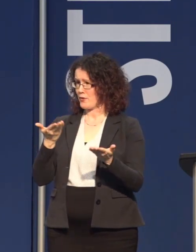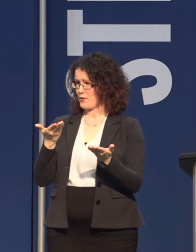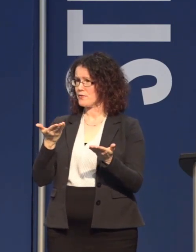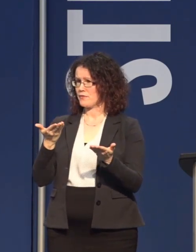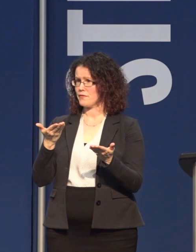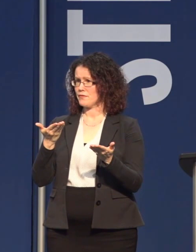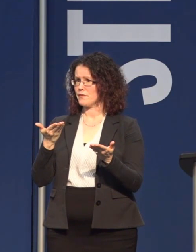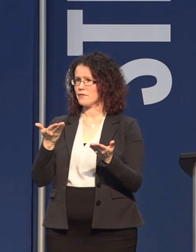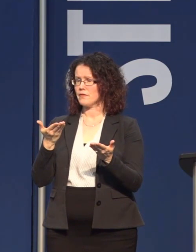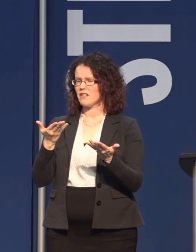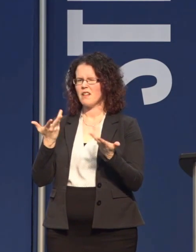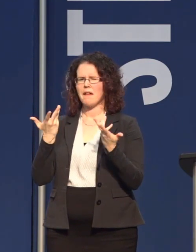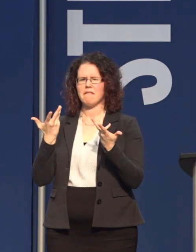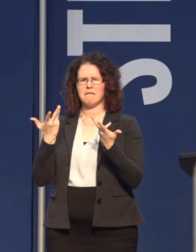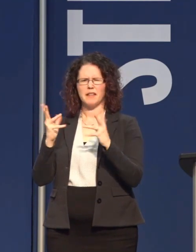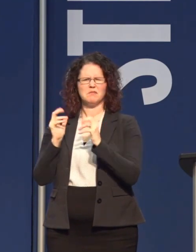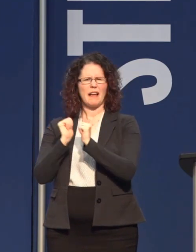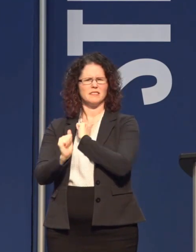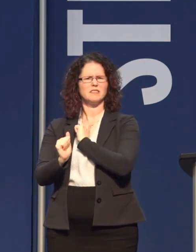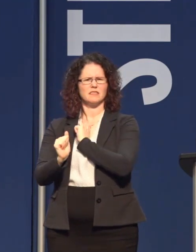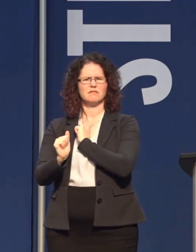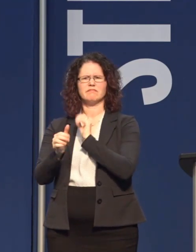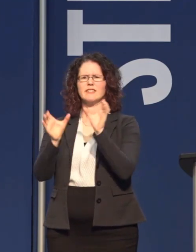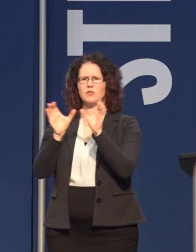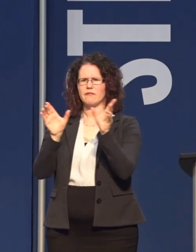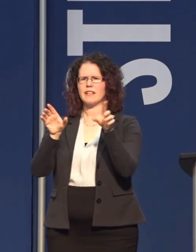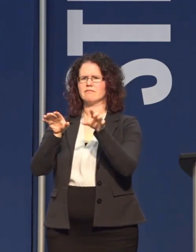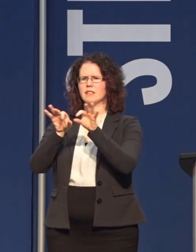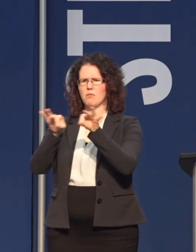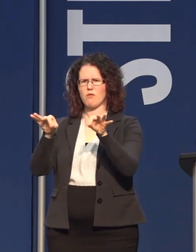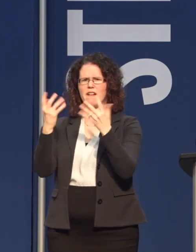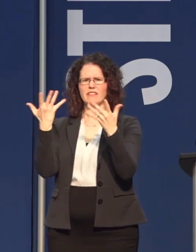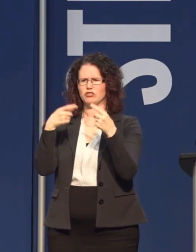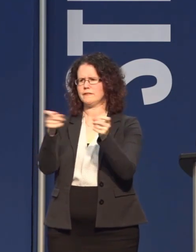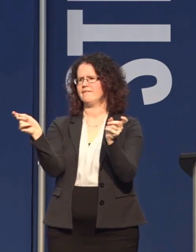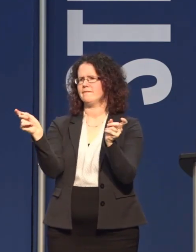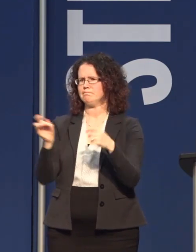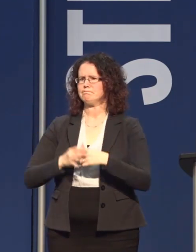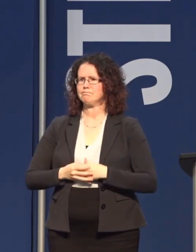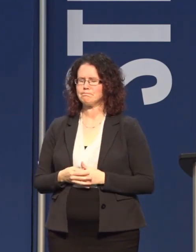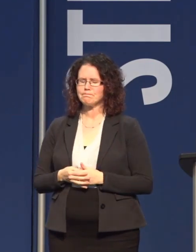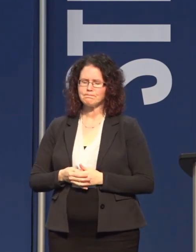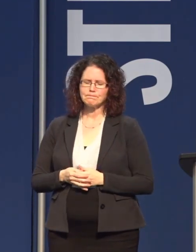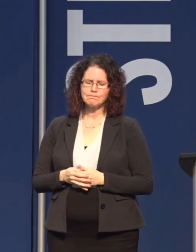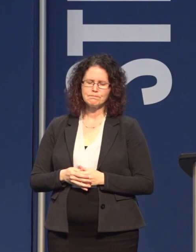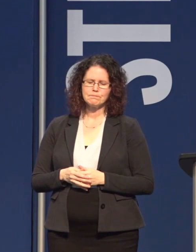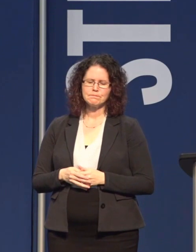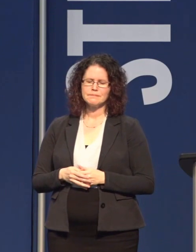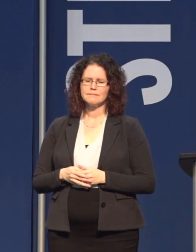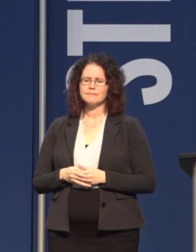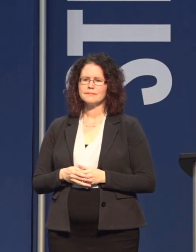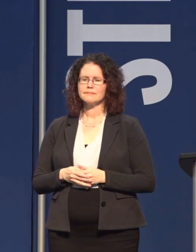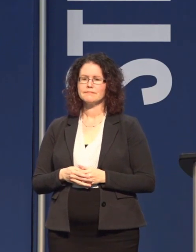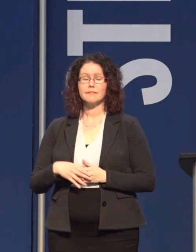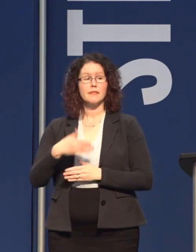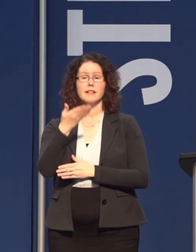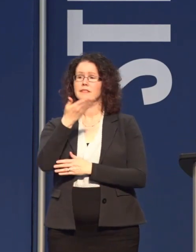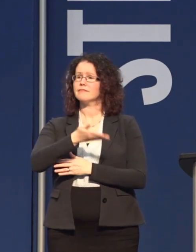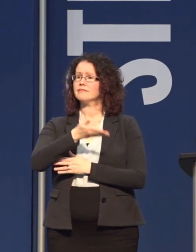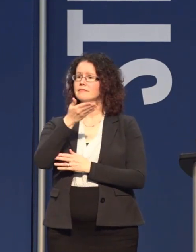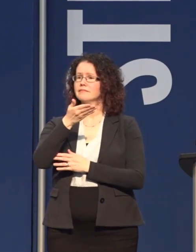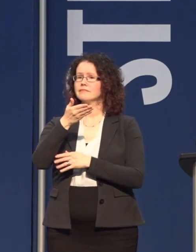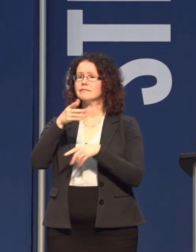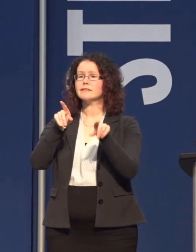with us today are automatically admitted to their respective certificates or diplomas. The candidates for the Diploma